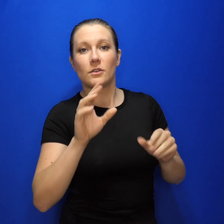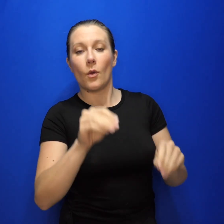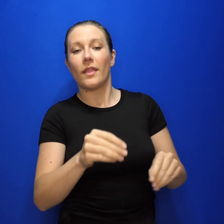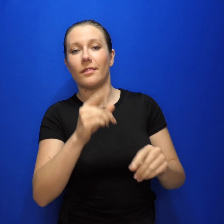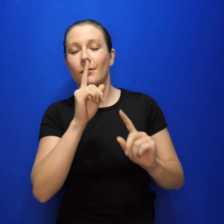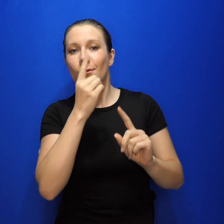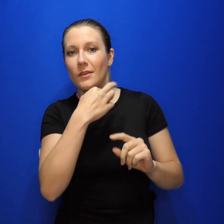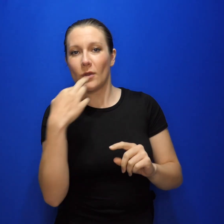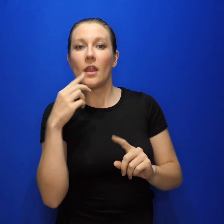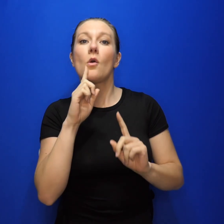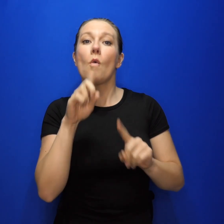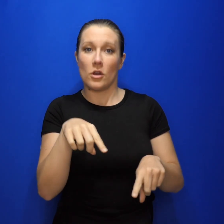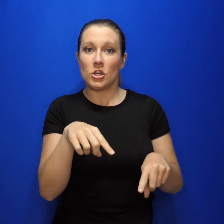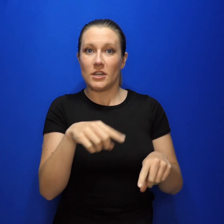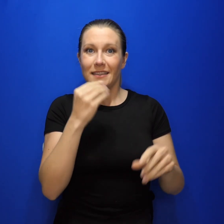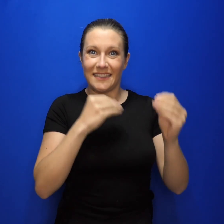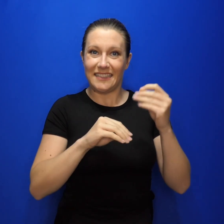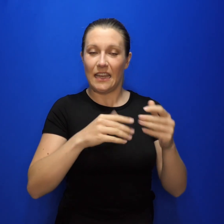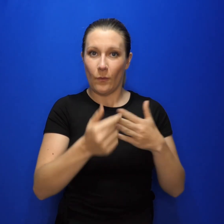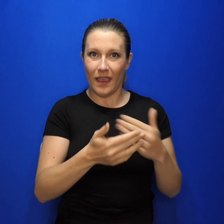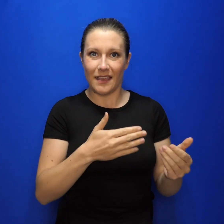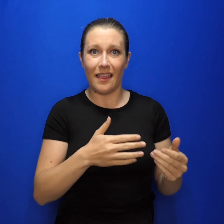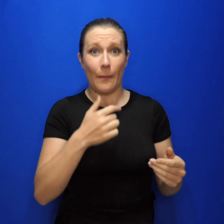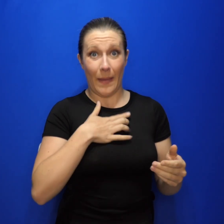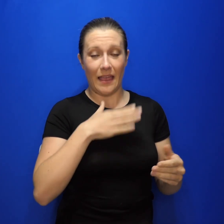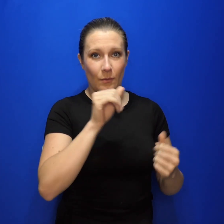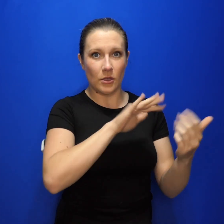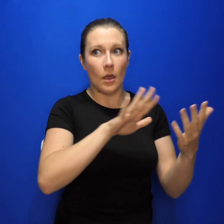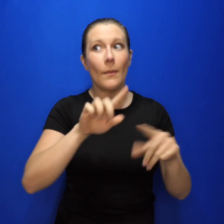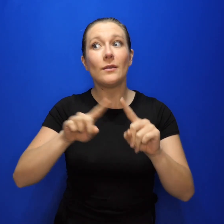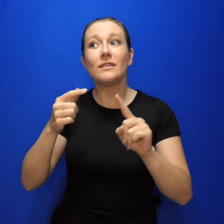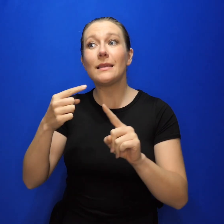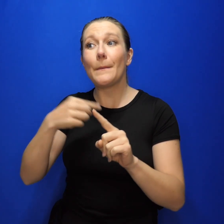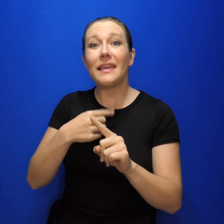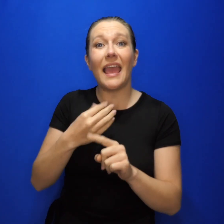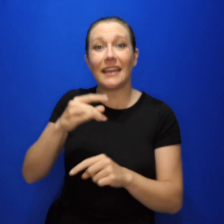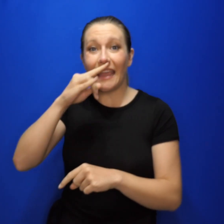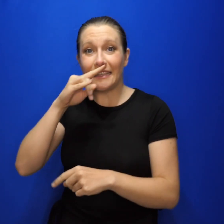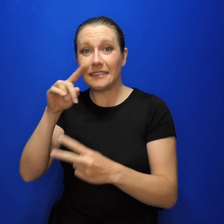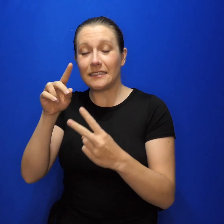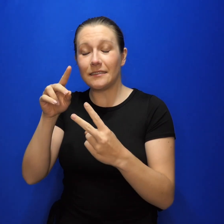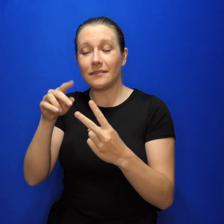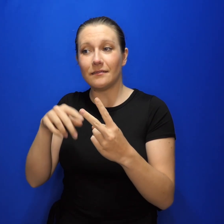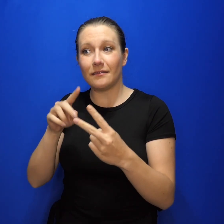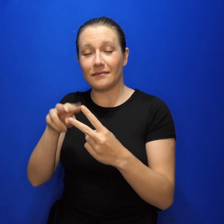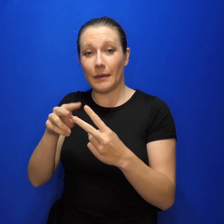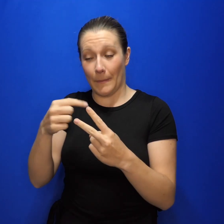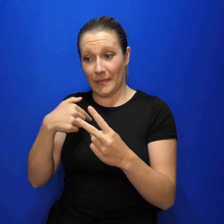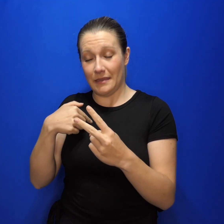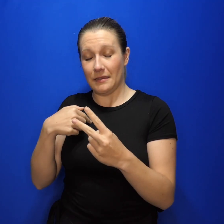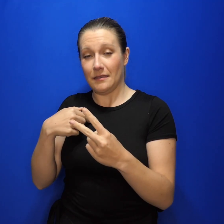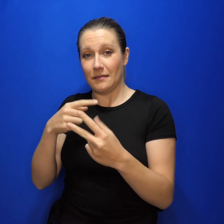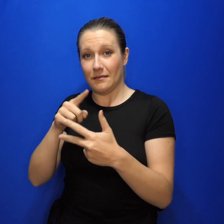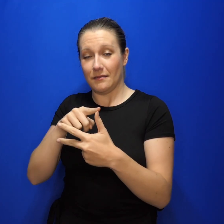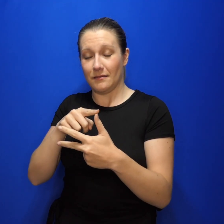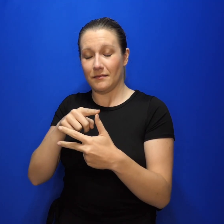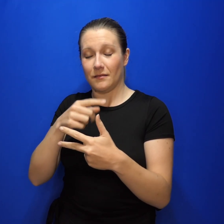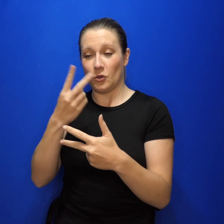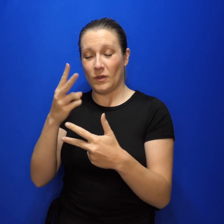and we order and we get going. Well, that would have been my strategy. It was me and kids. It happened a long time ago. I would have been abandoning small children at a